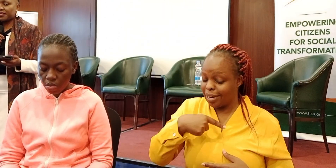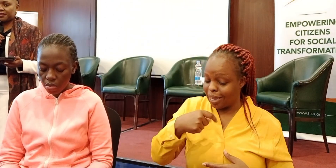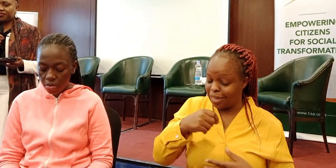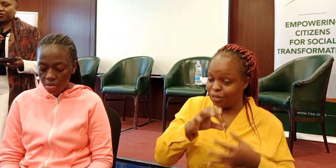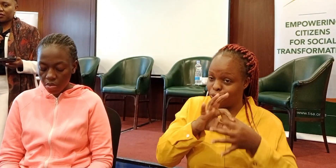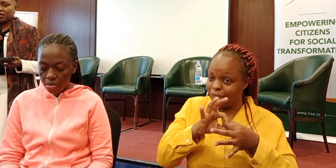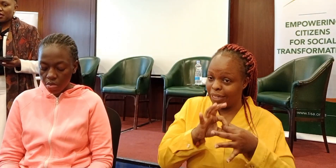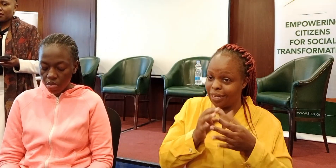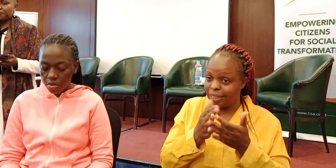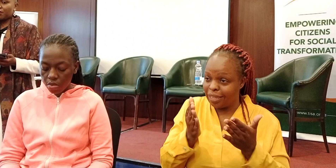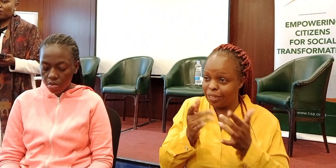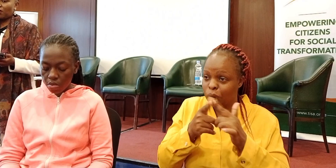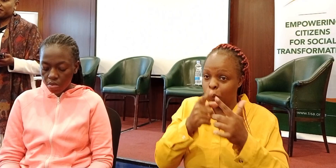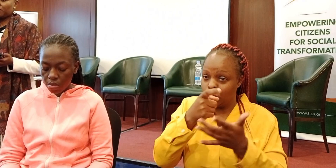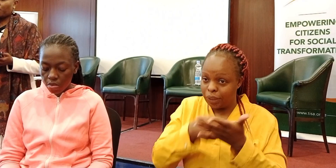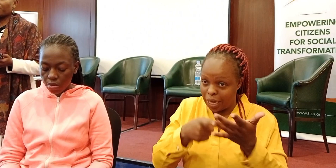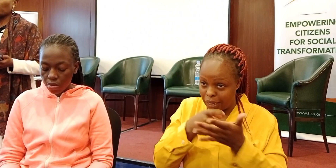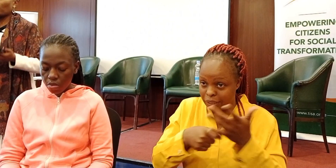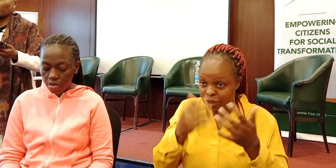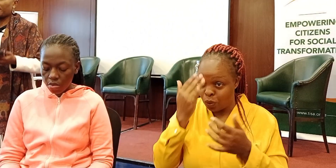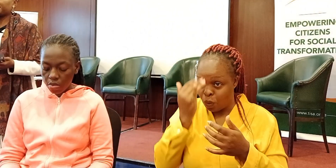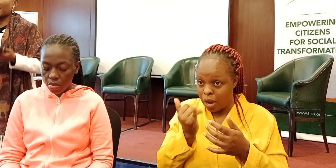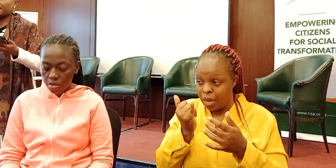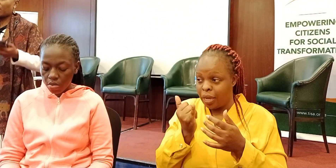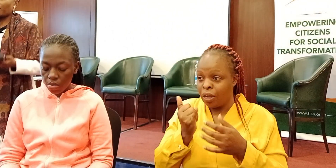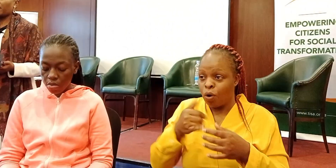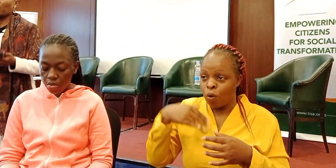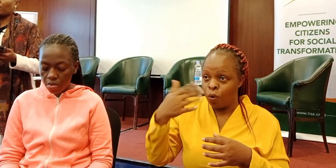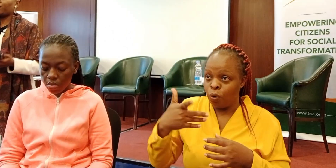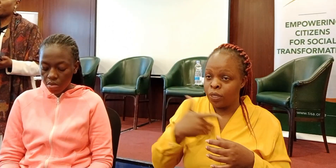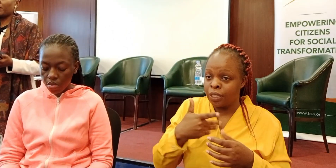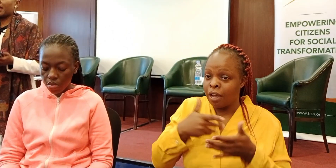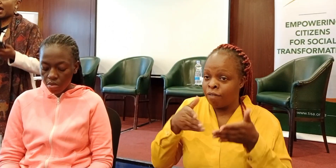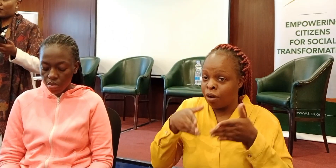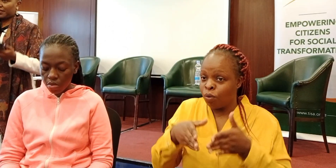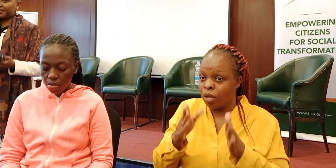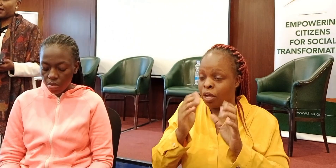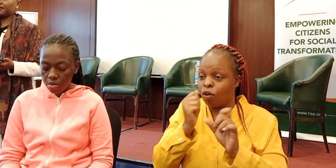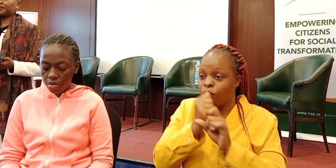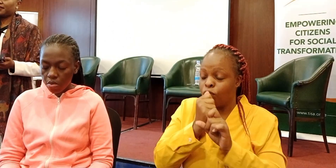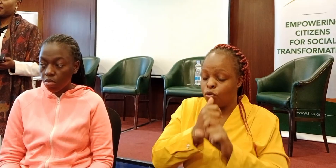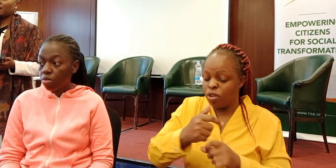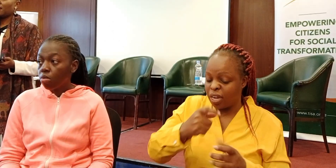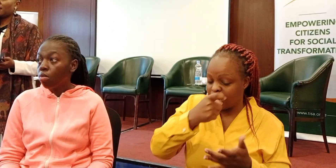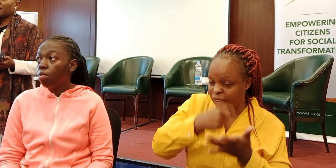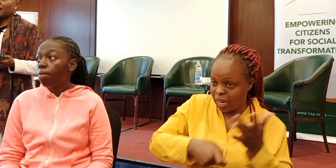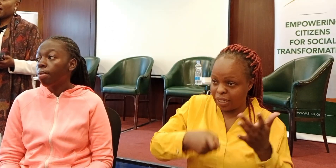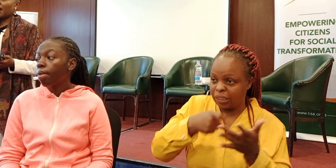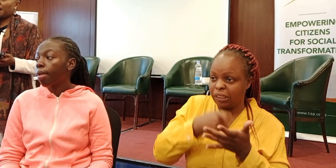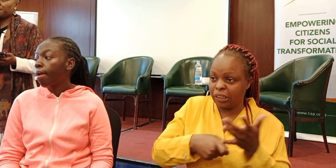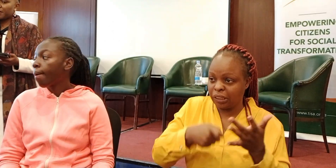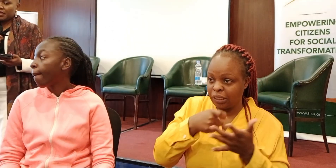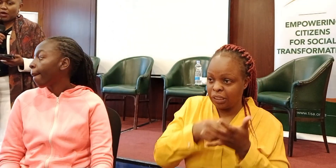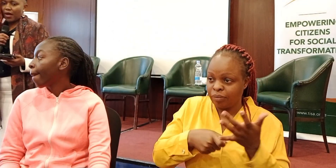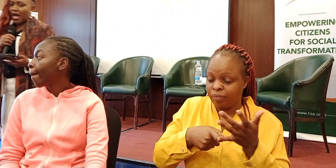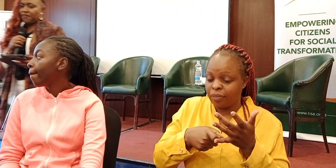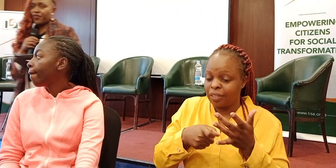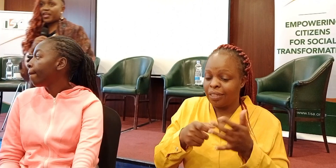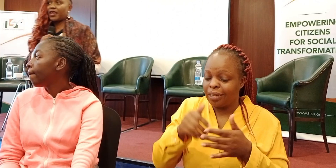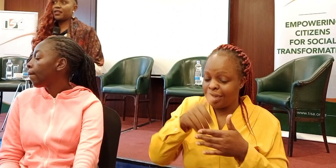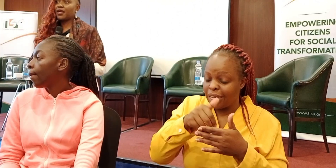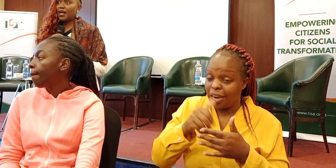to taxation, because we've always had a way of doing our tax. In